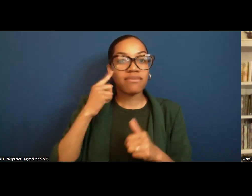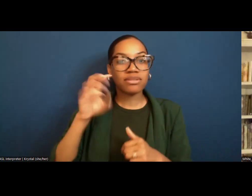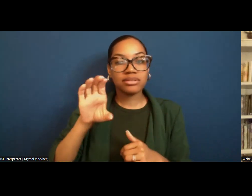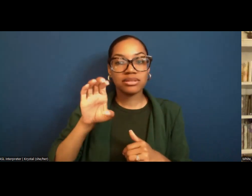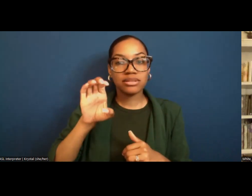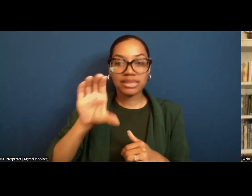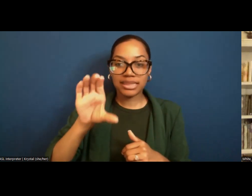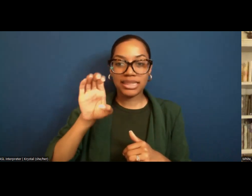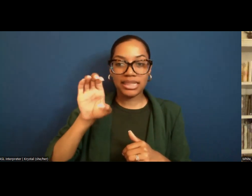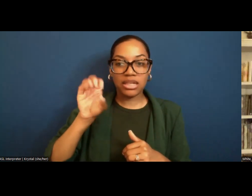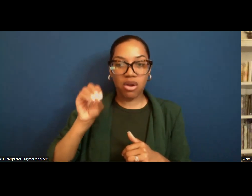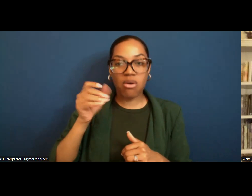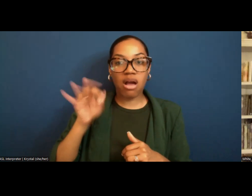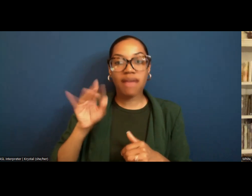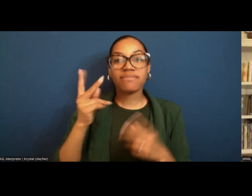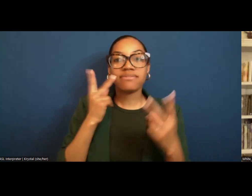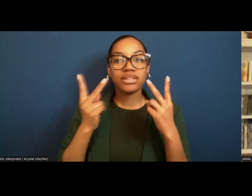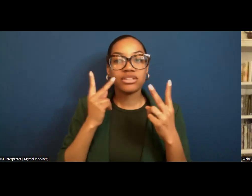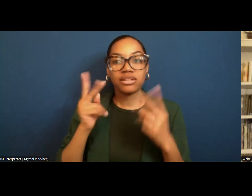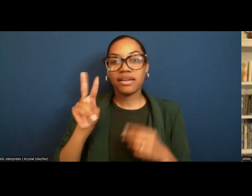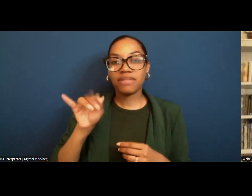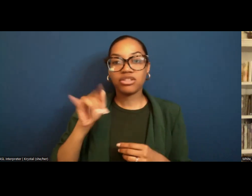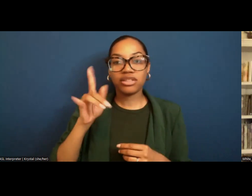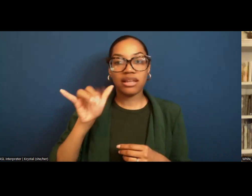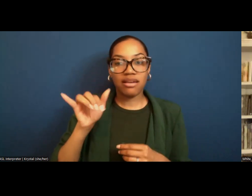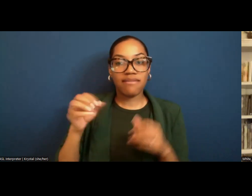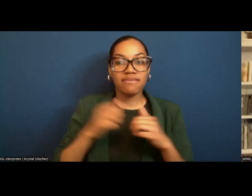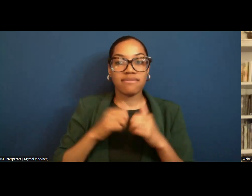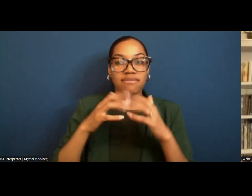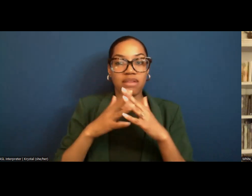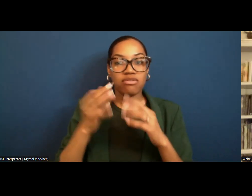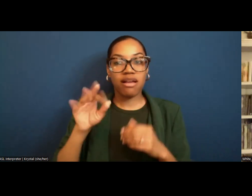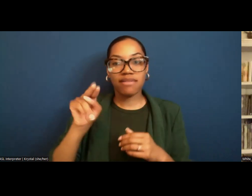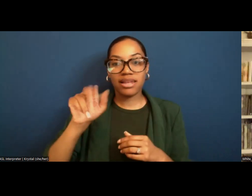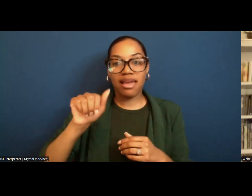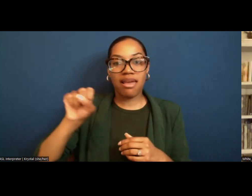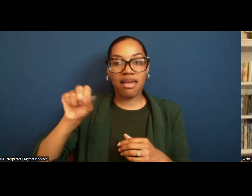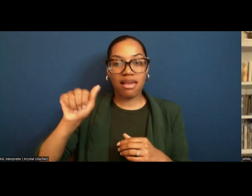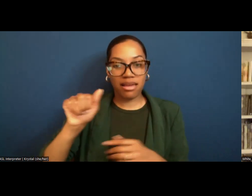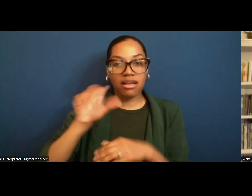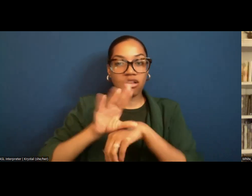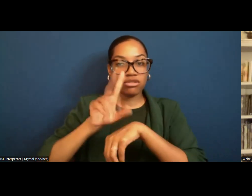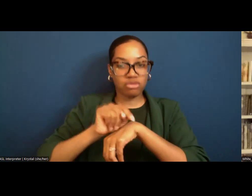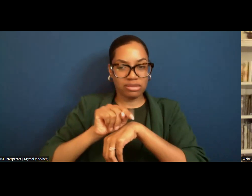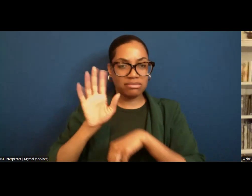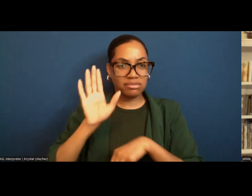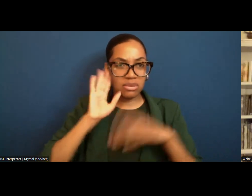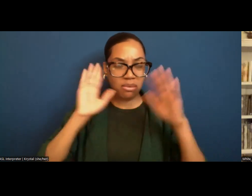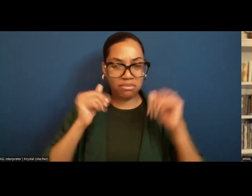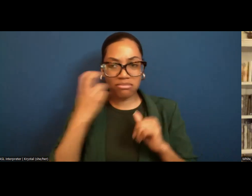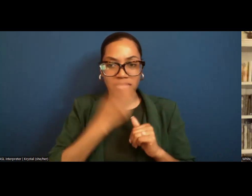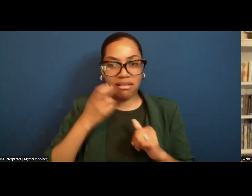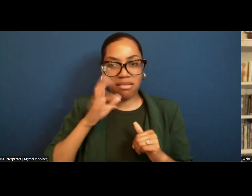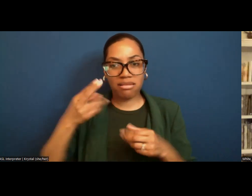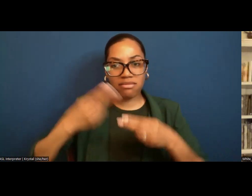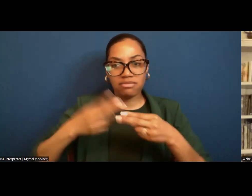though, Takima, if I didn't. LLC. She brings a wealth of personal and professional experience to her clients,